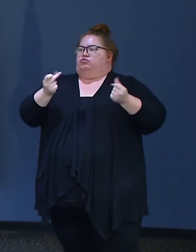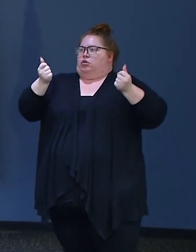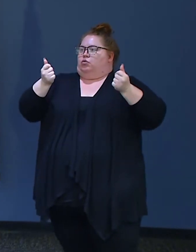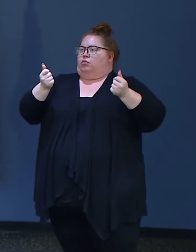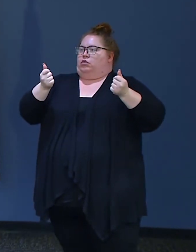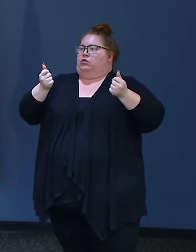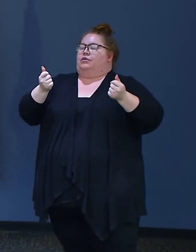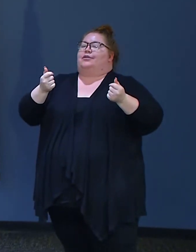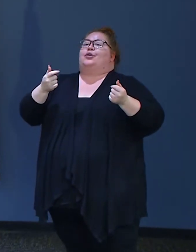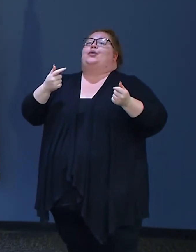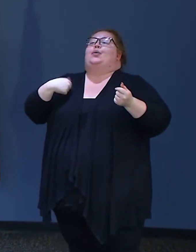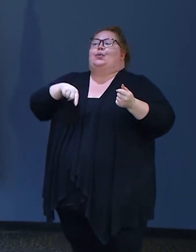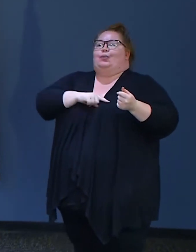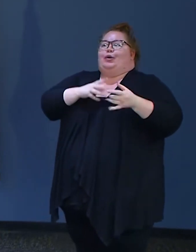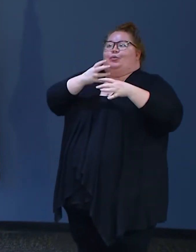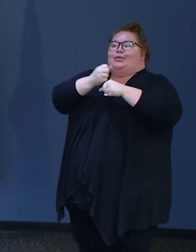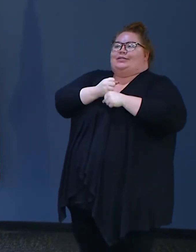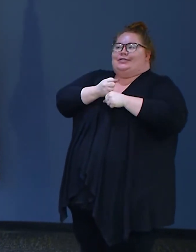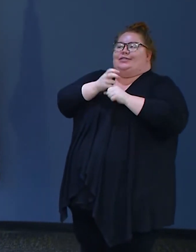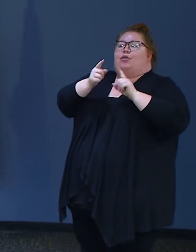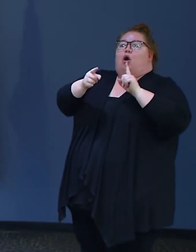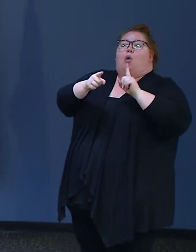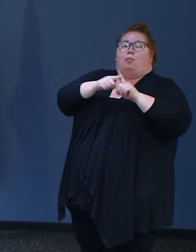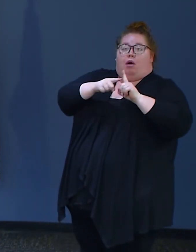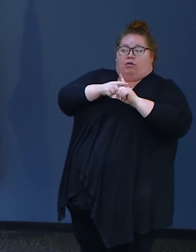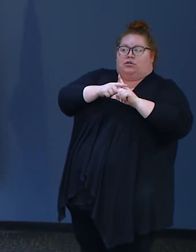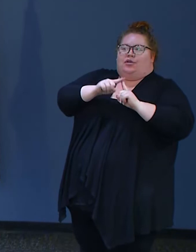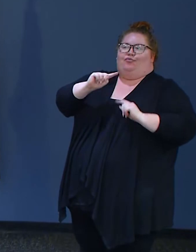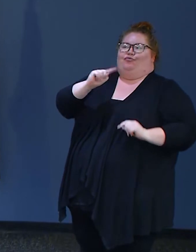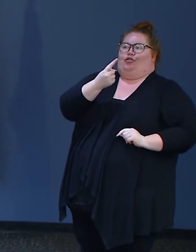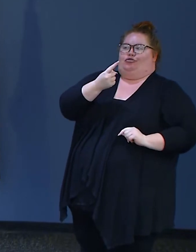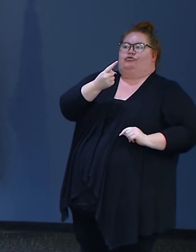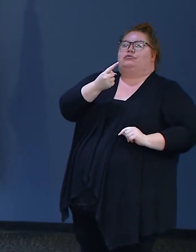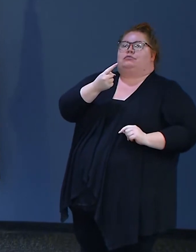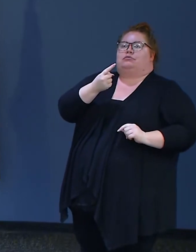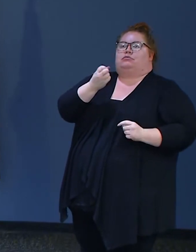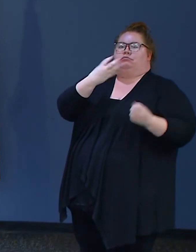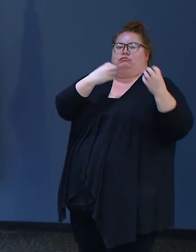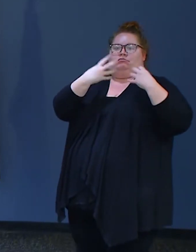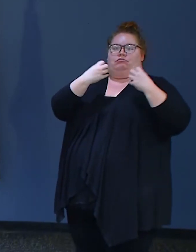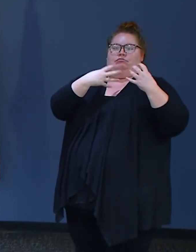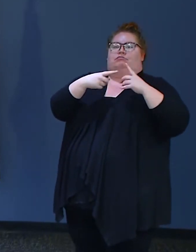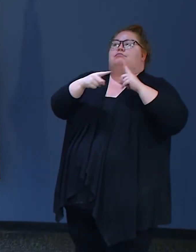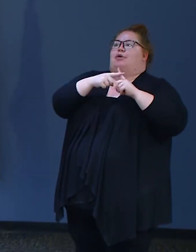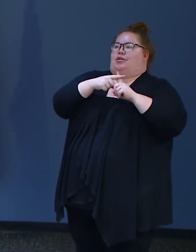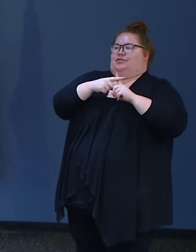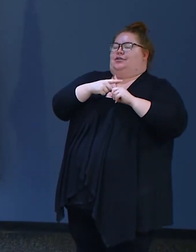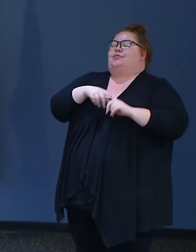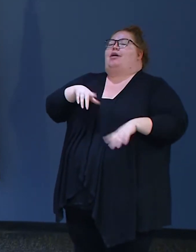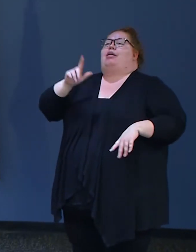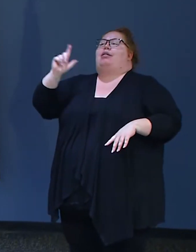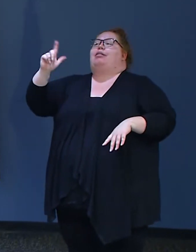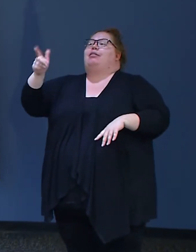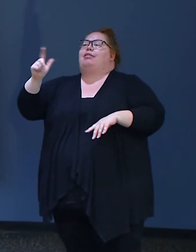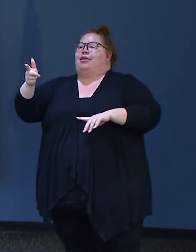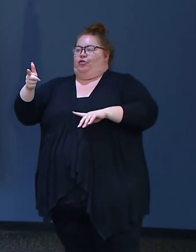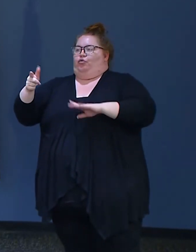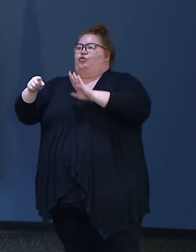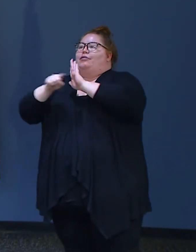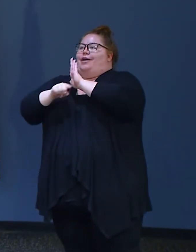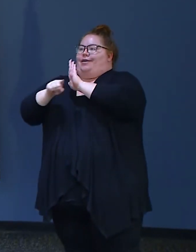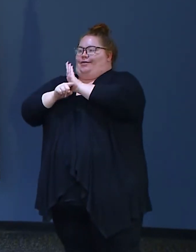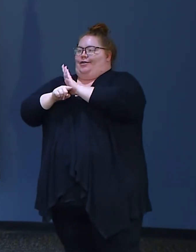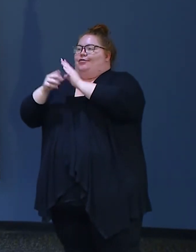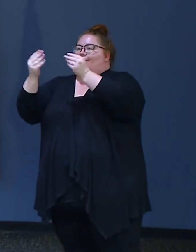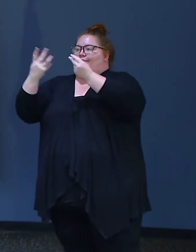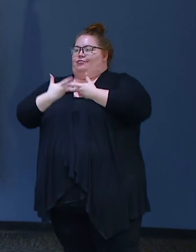that we are getting the positive tests, and oftentimes not as quick that we are getting the negative. However, we cannot assume it's